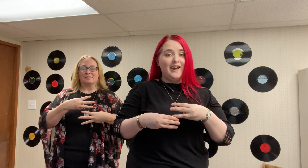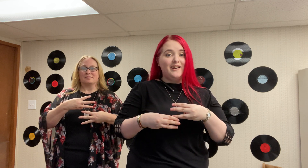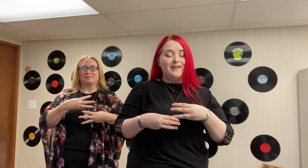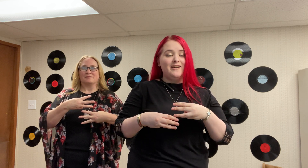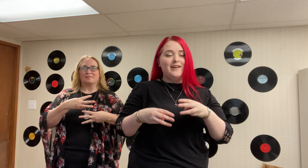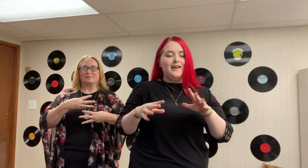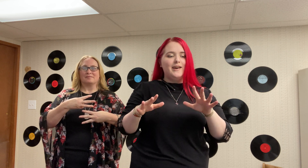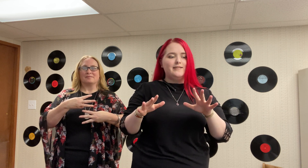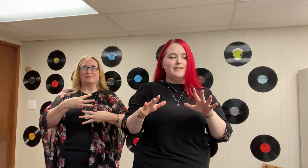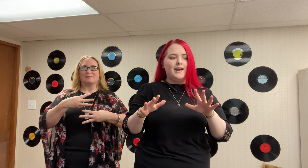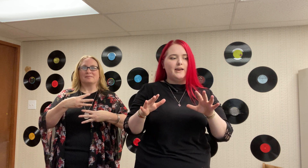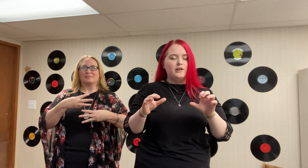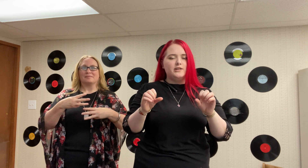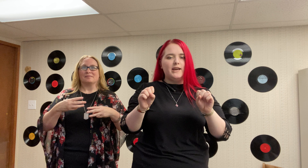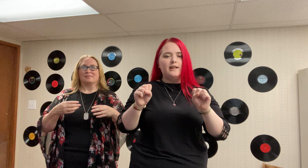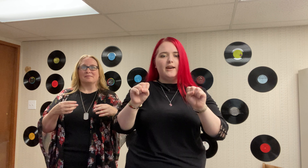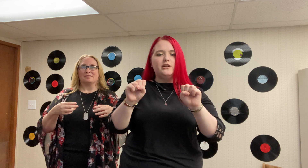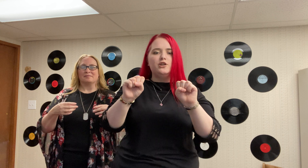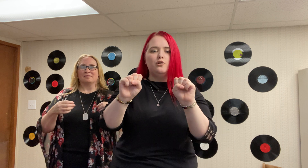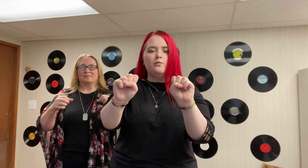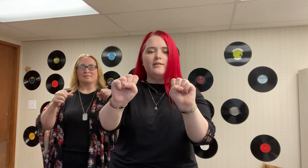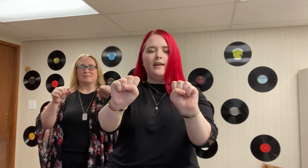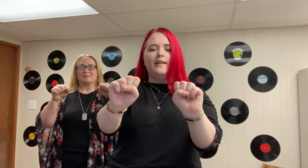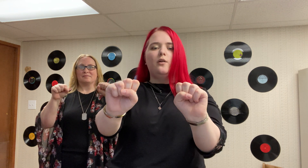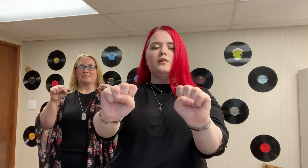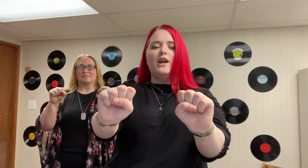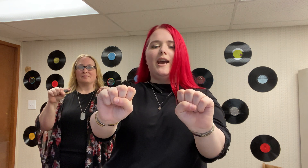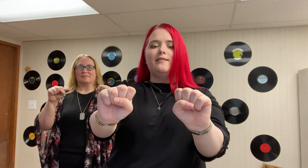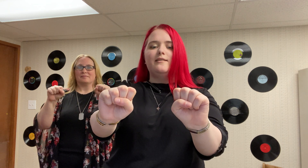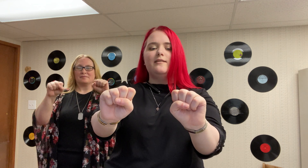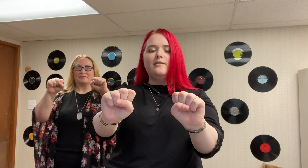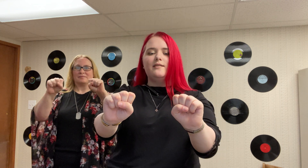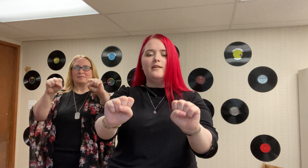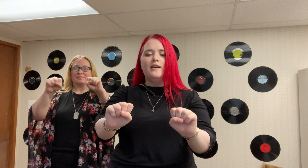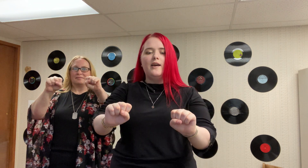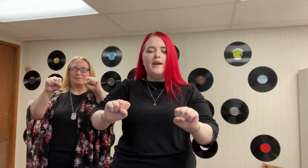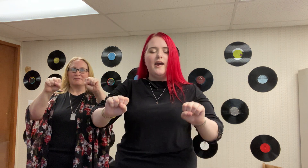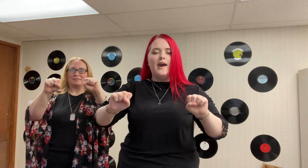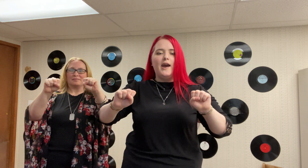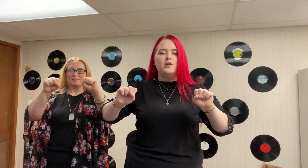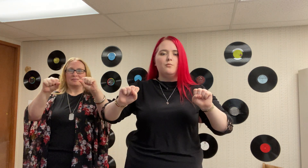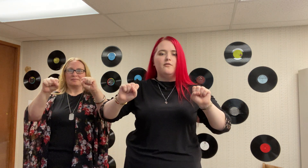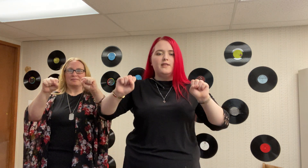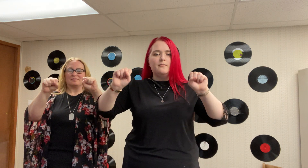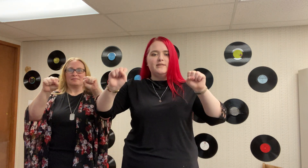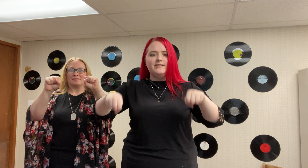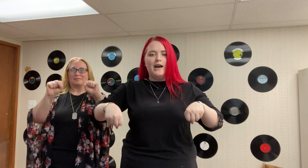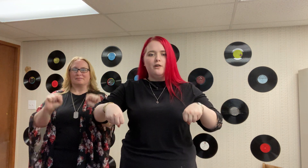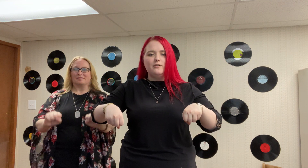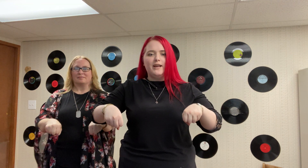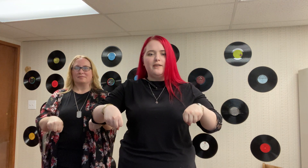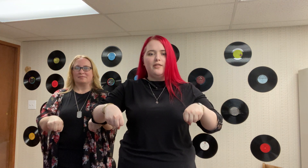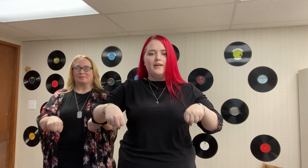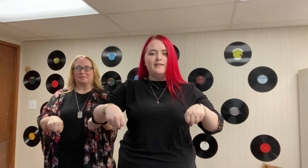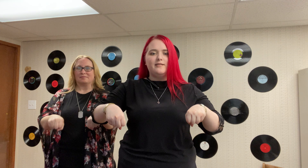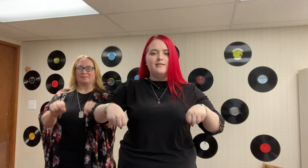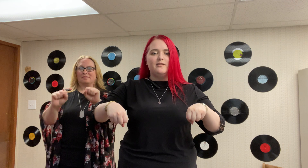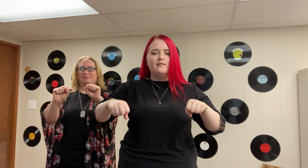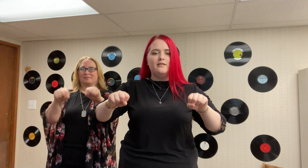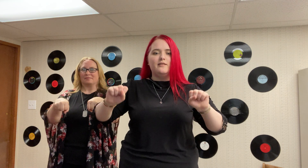can is like you're taking like two sign language S's and you're moving them down like this.